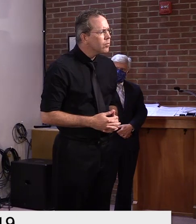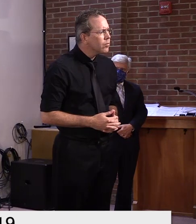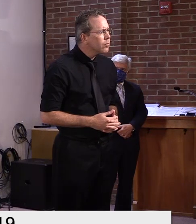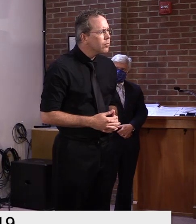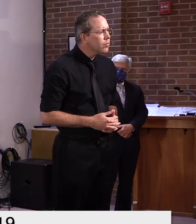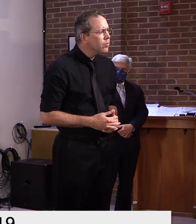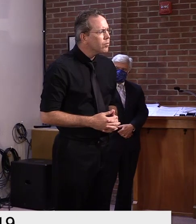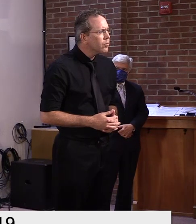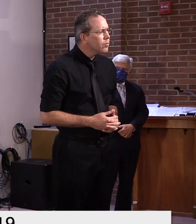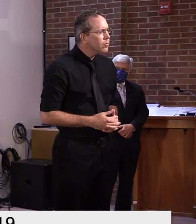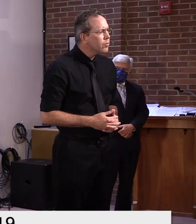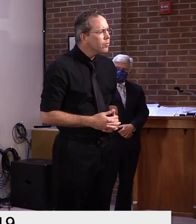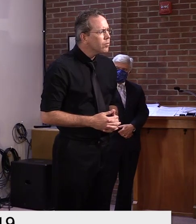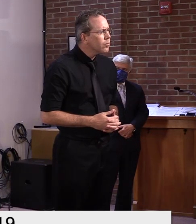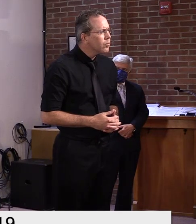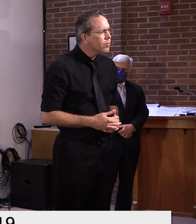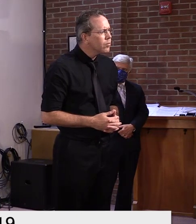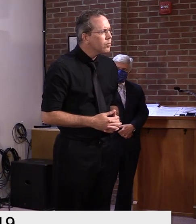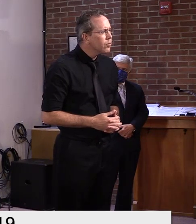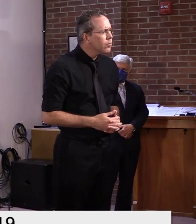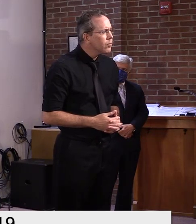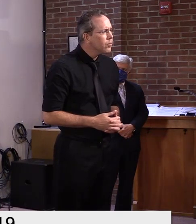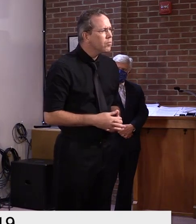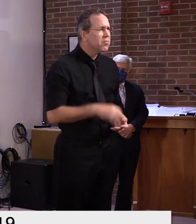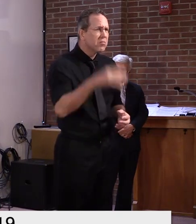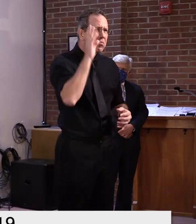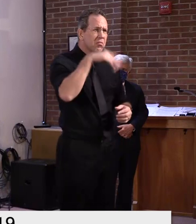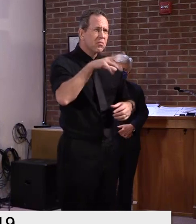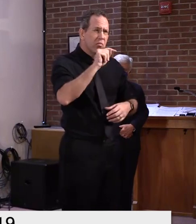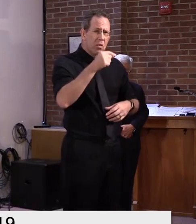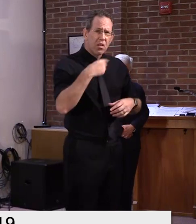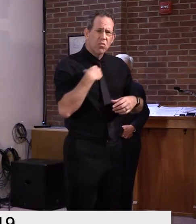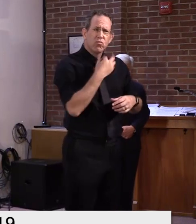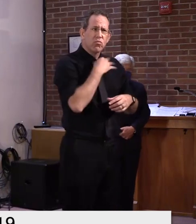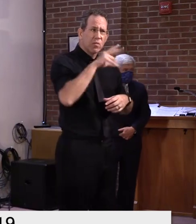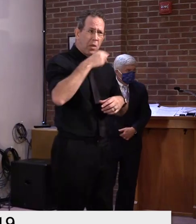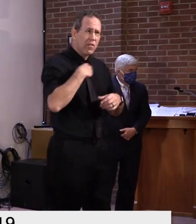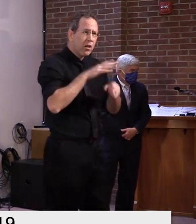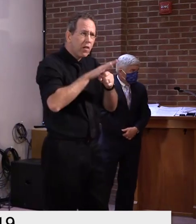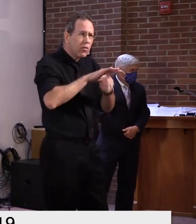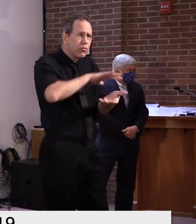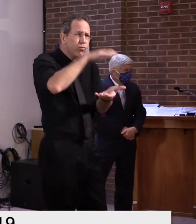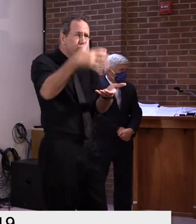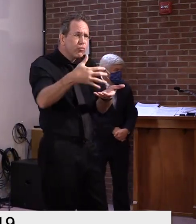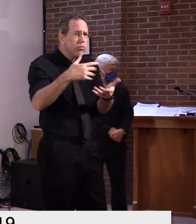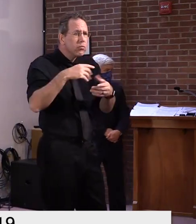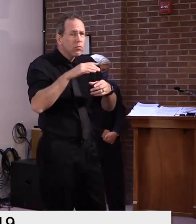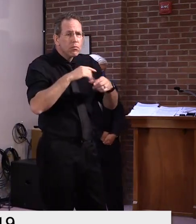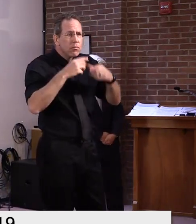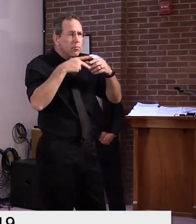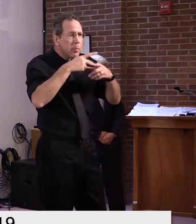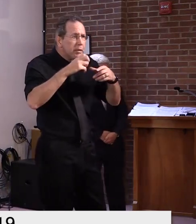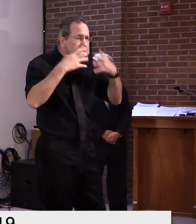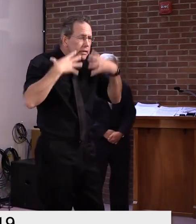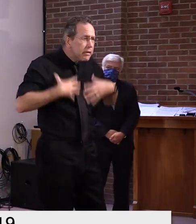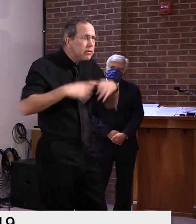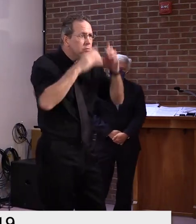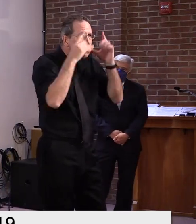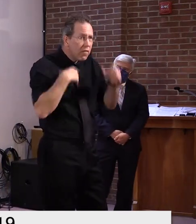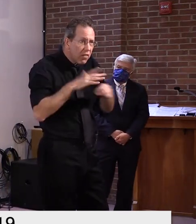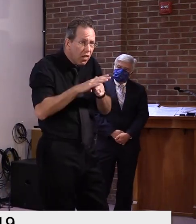contact tracing, or anything else? You know, I feel pretty good about our capacity at this point in time.